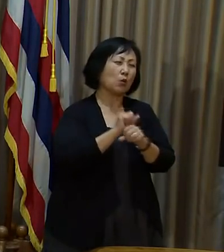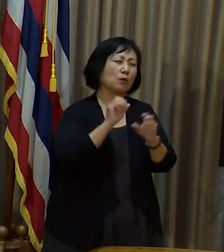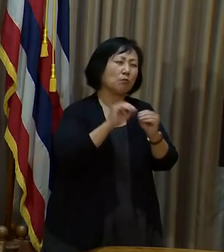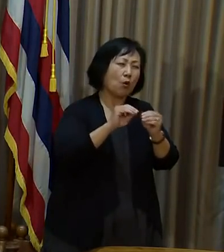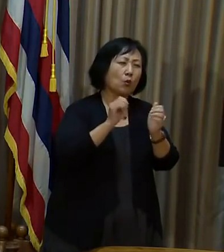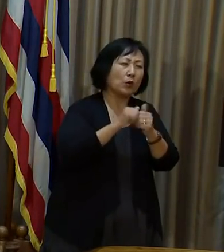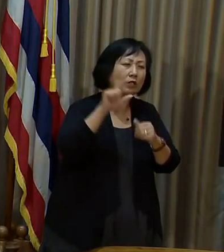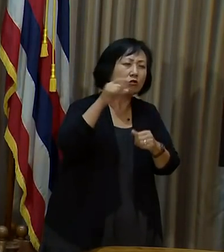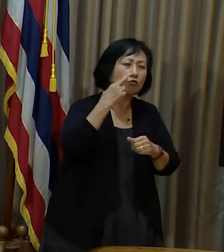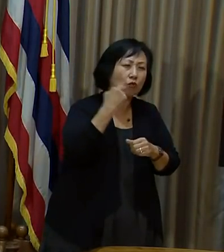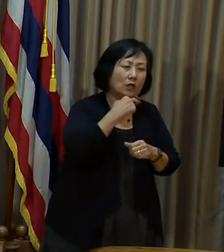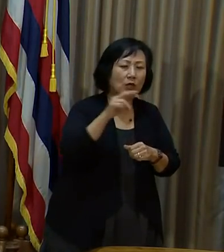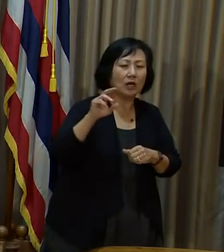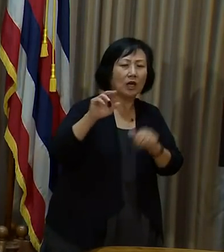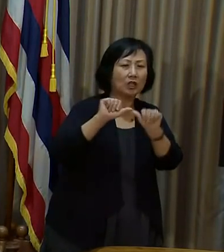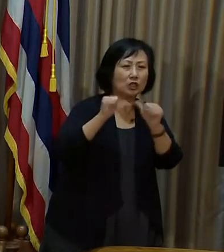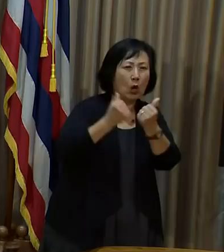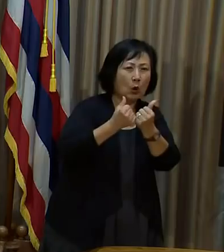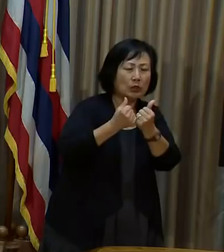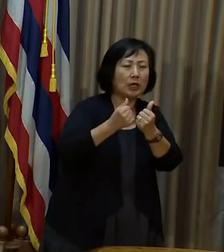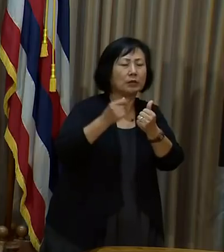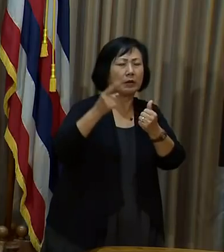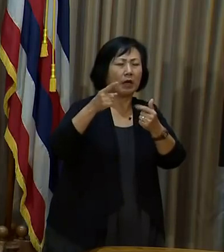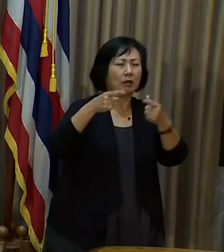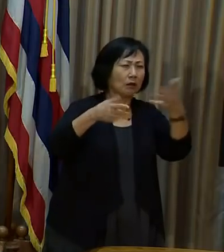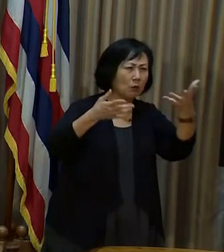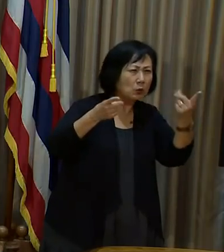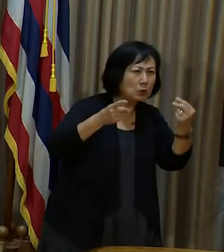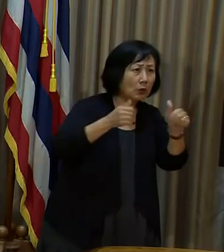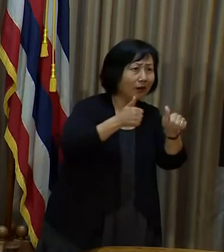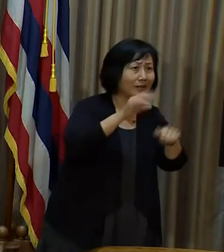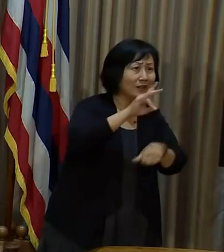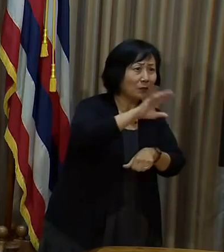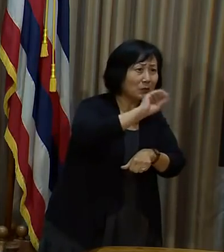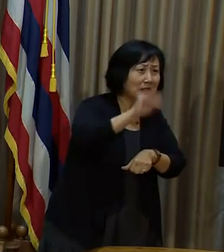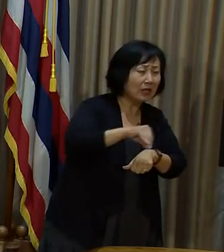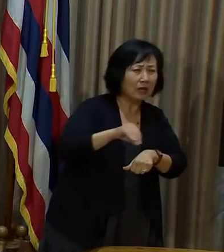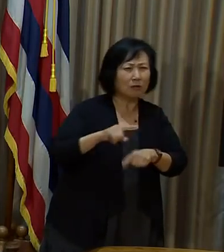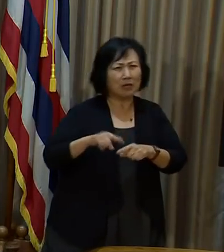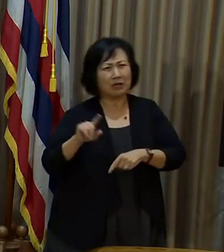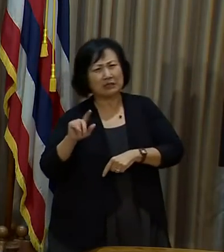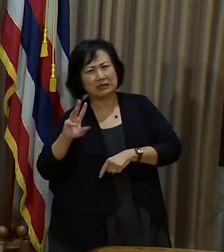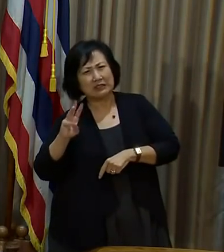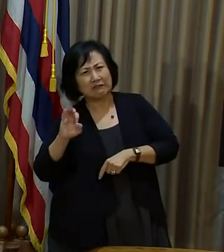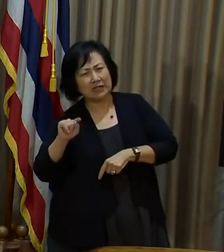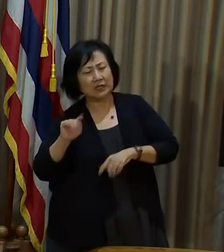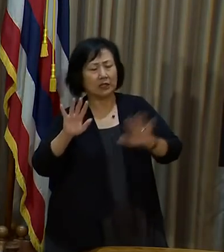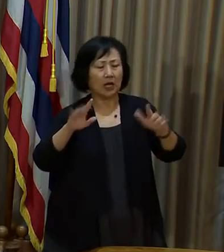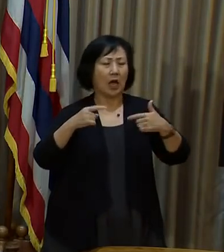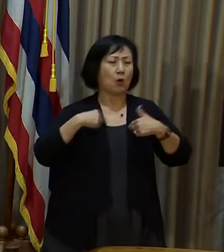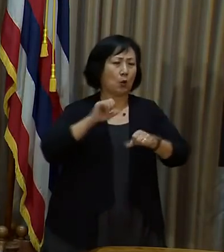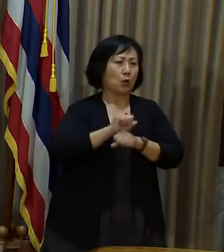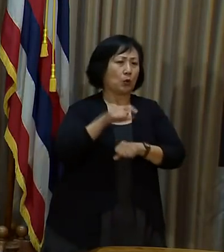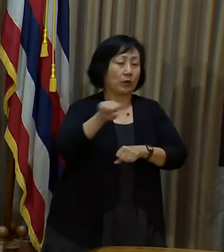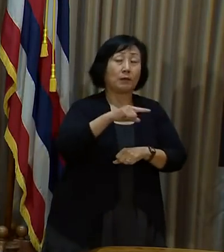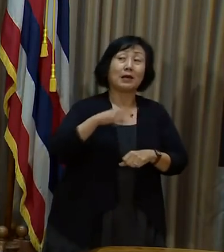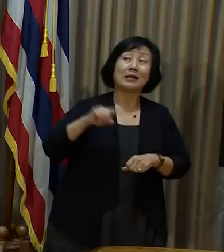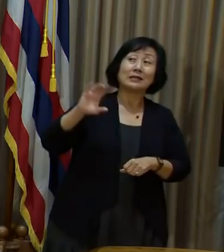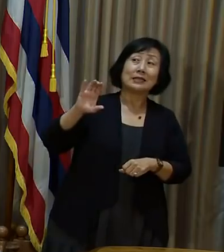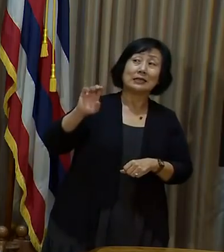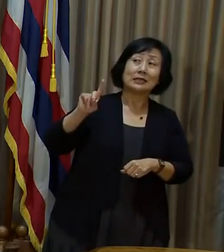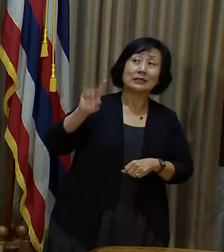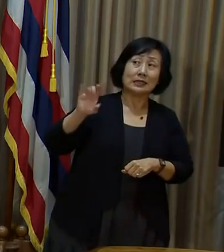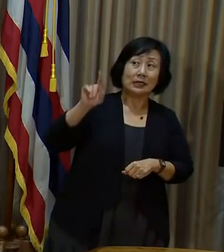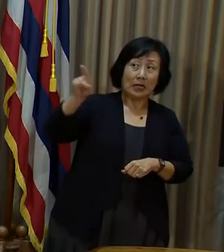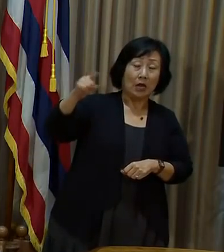Restaurant Association to reconcile. I do think that the specific CDC guidance is that they